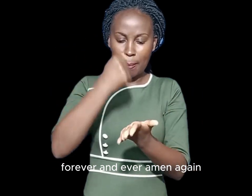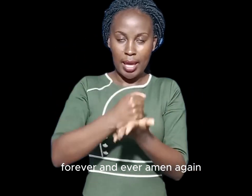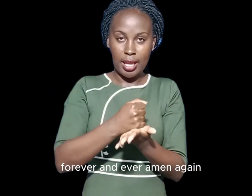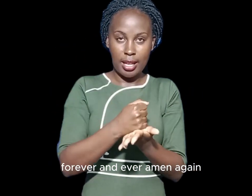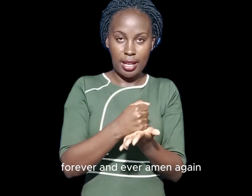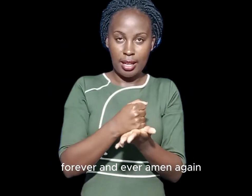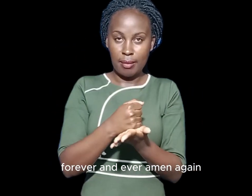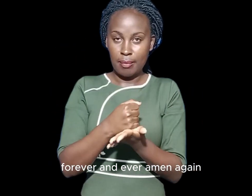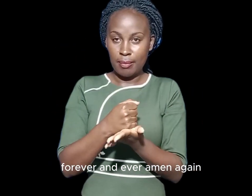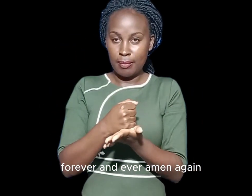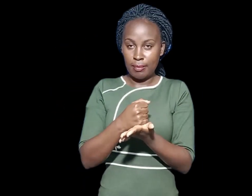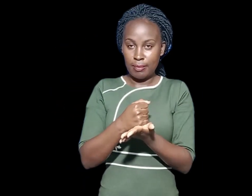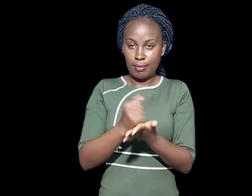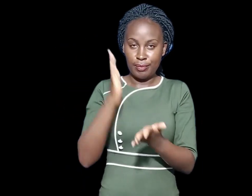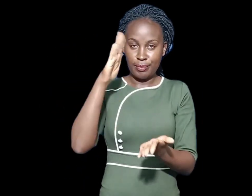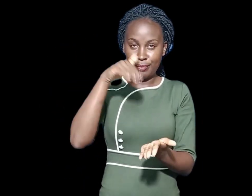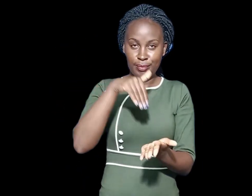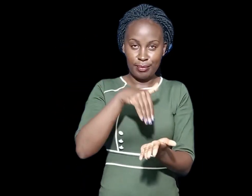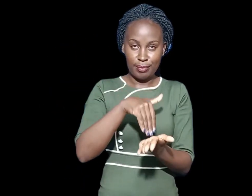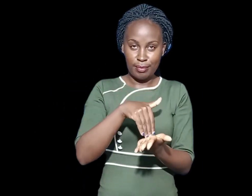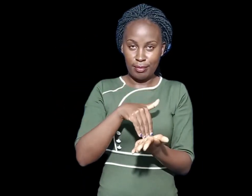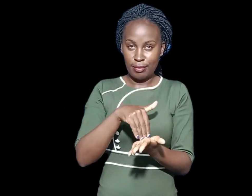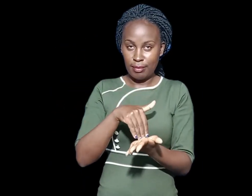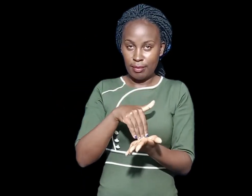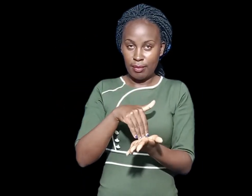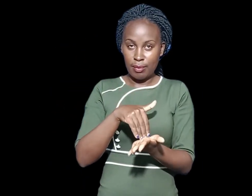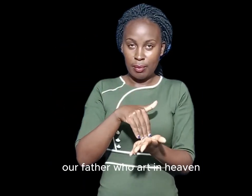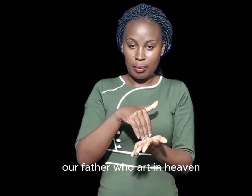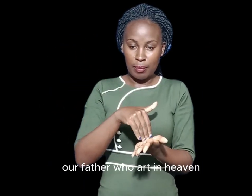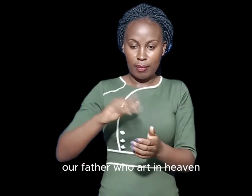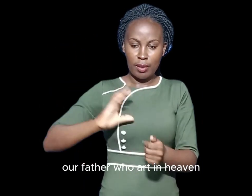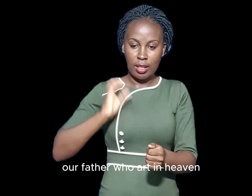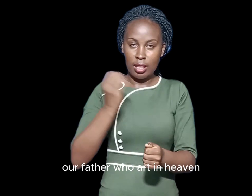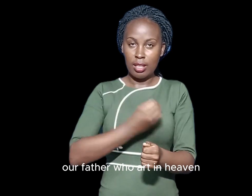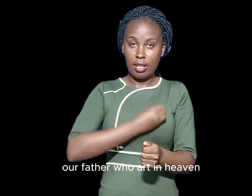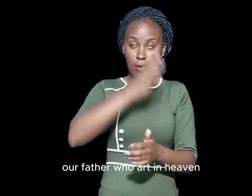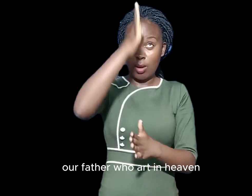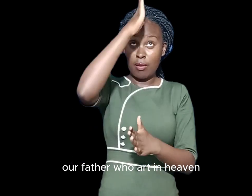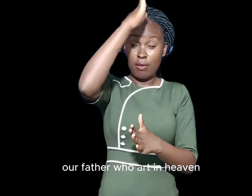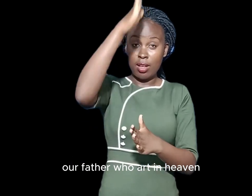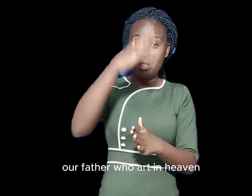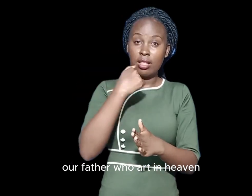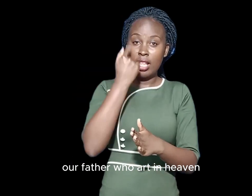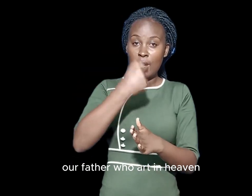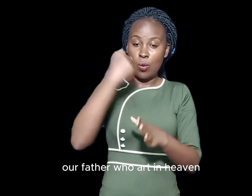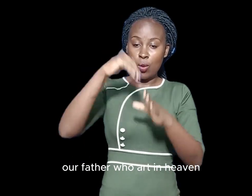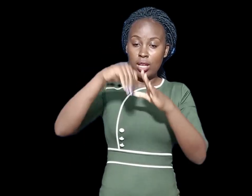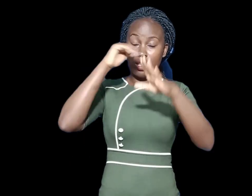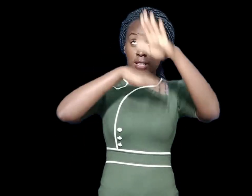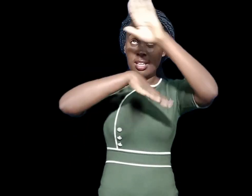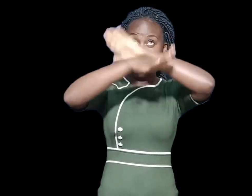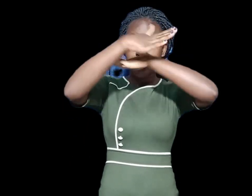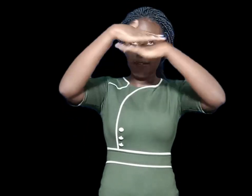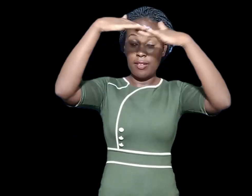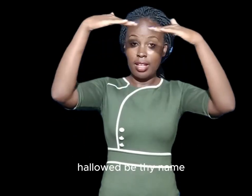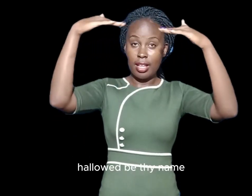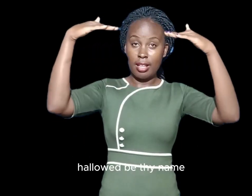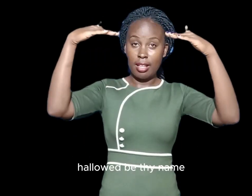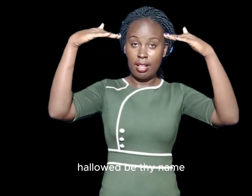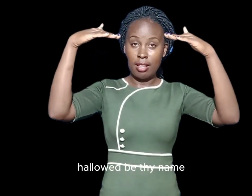Again Our Father who art in heaven Hallowed be